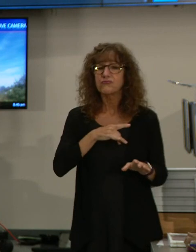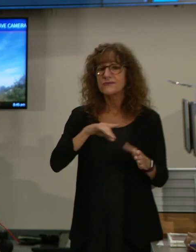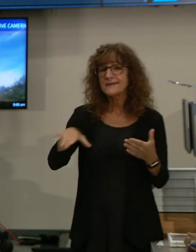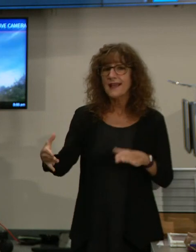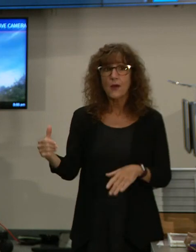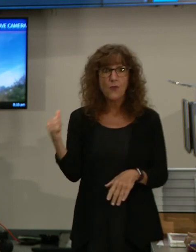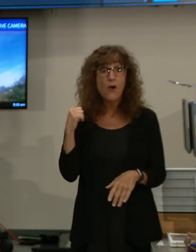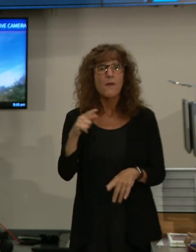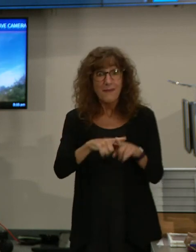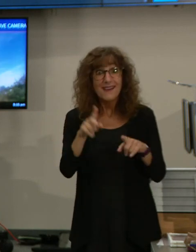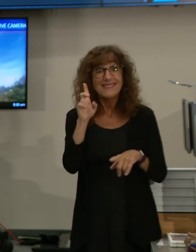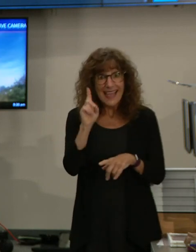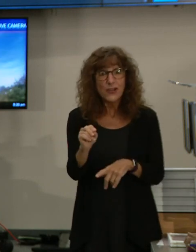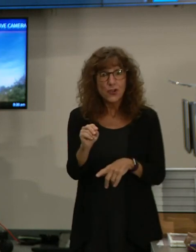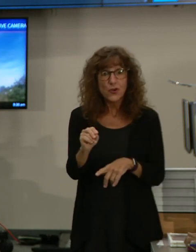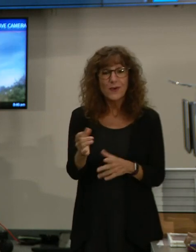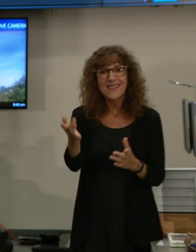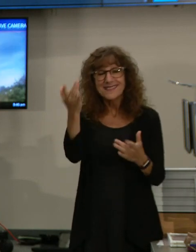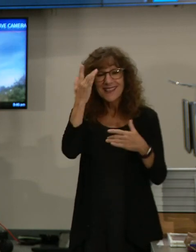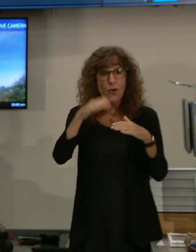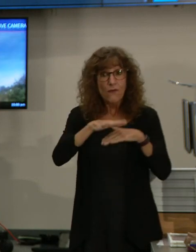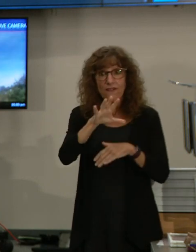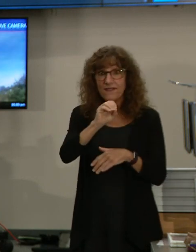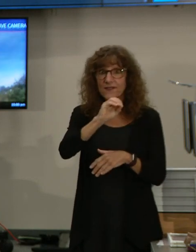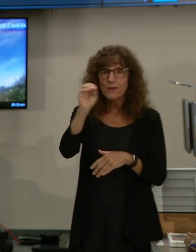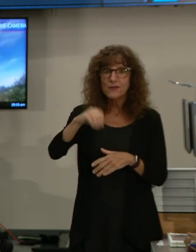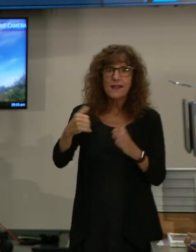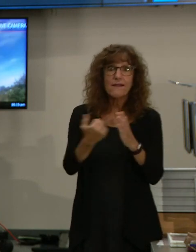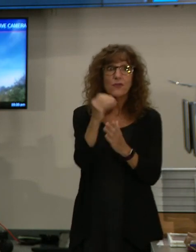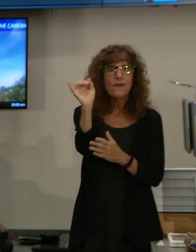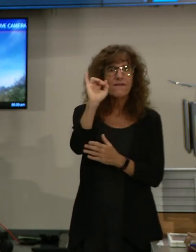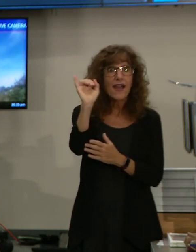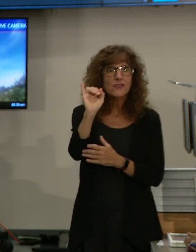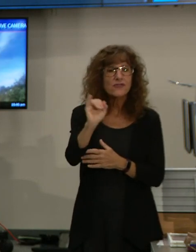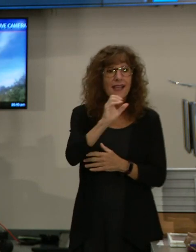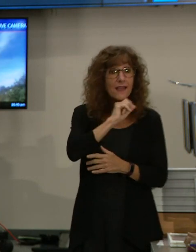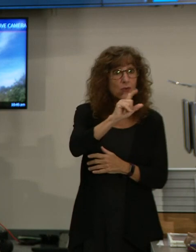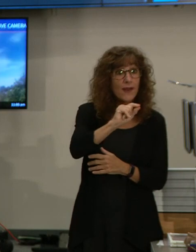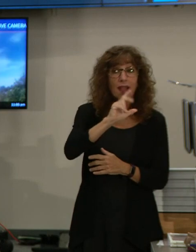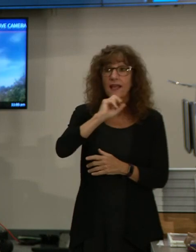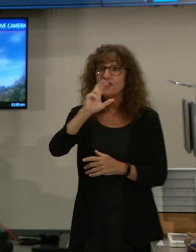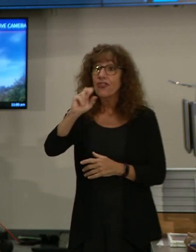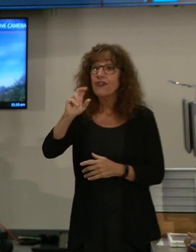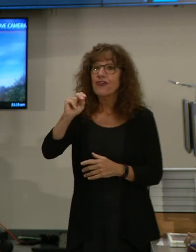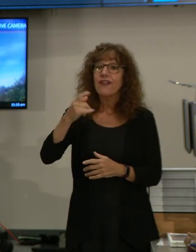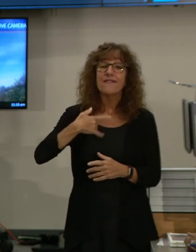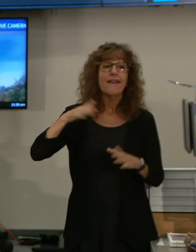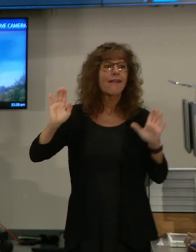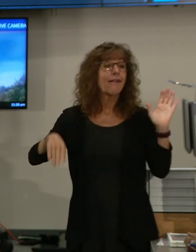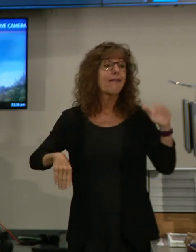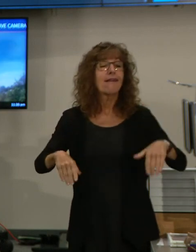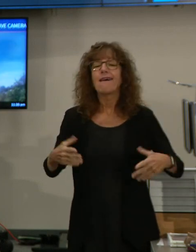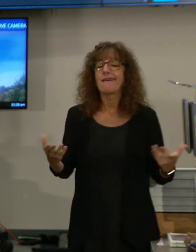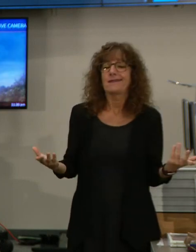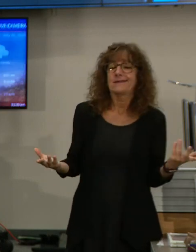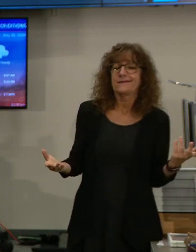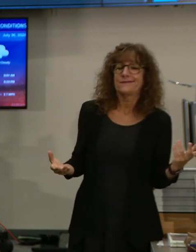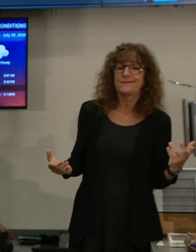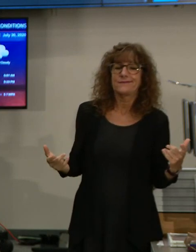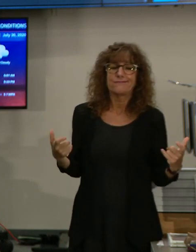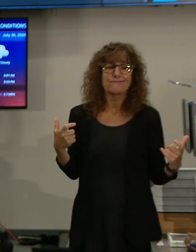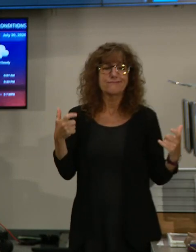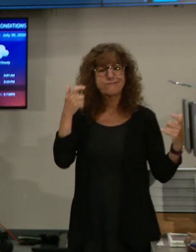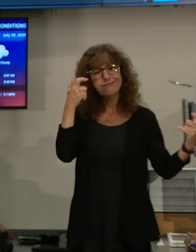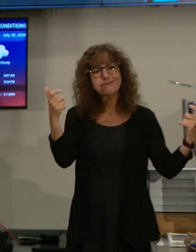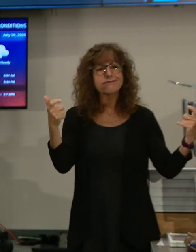matter is, yes, they do get sick. Over 50% of our new infections are 20 and 30-year-olds who feel, in many cases, that they can't get